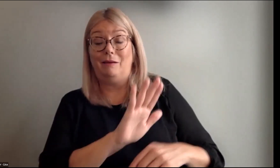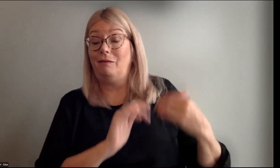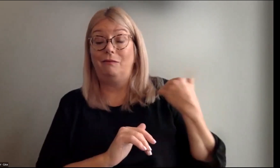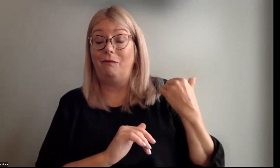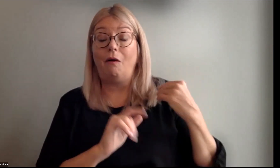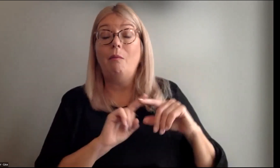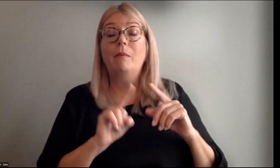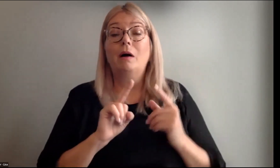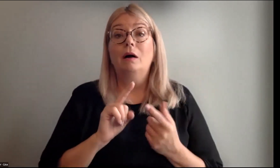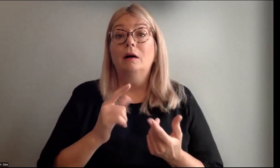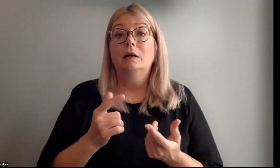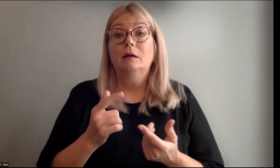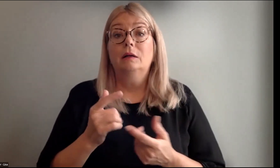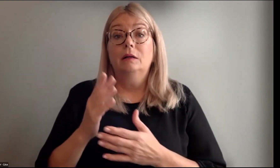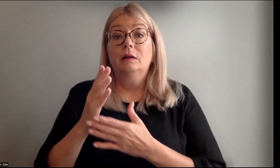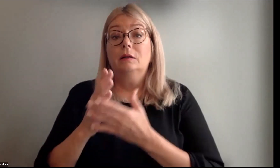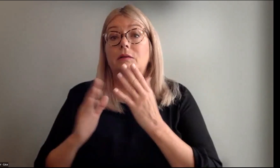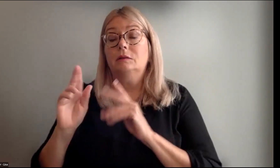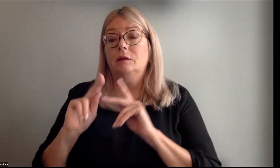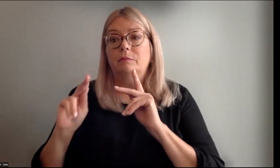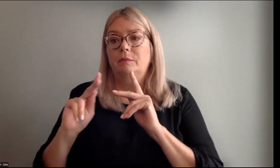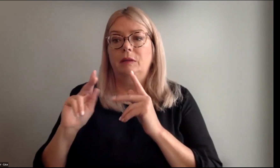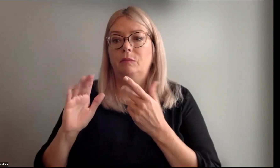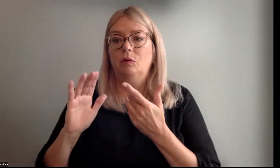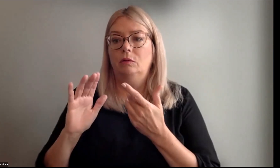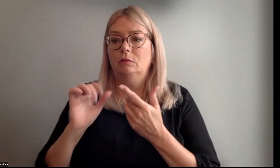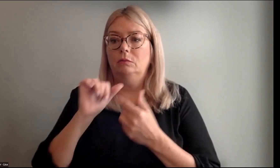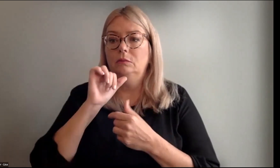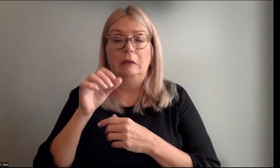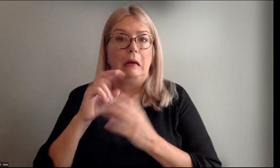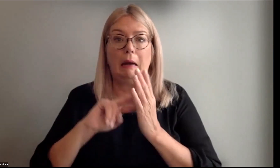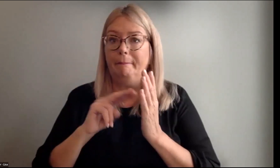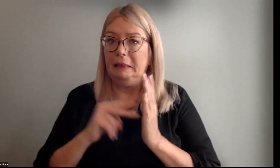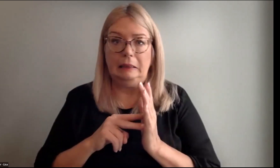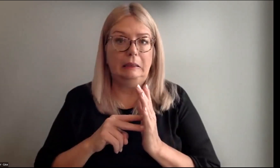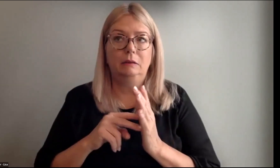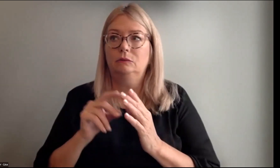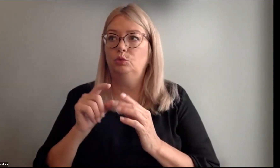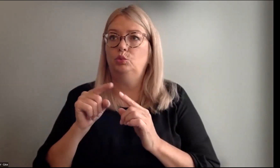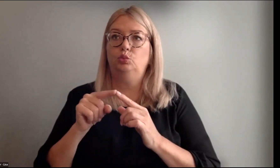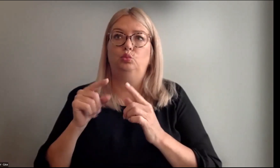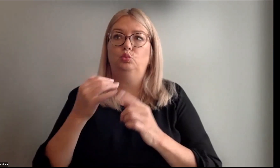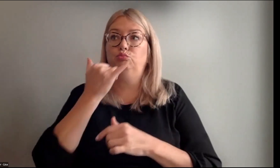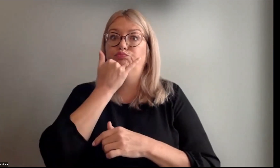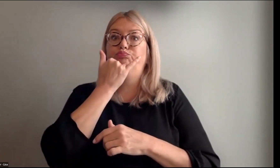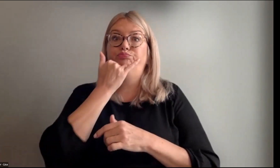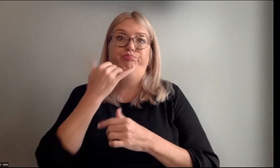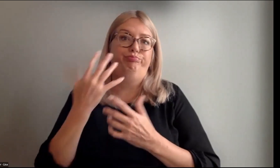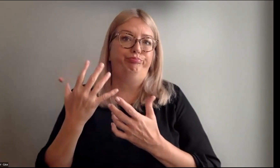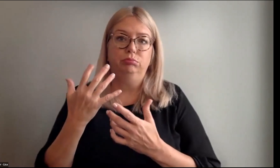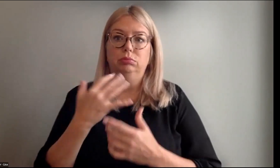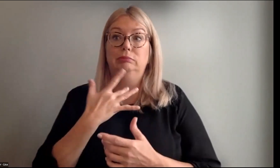wasn't intentionally fraudulent, they just made an error. And so when we look at, there are some different permutations in there, but